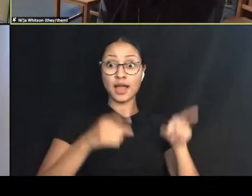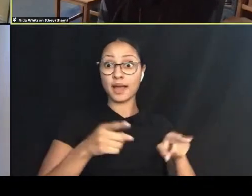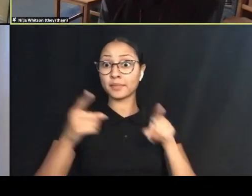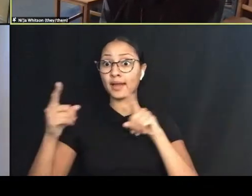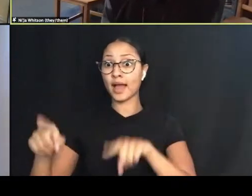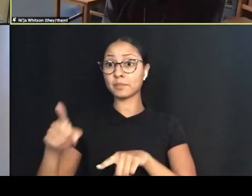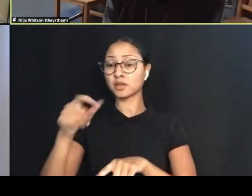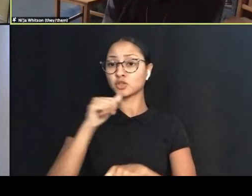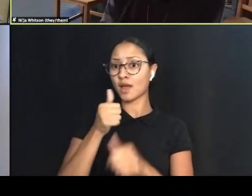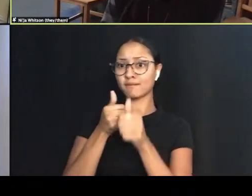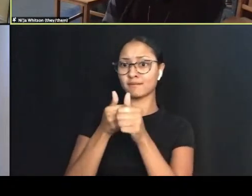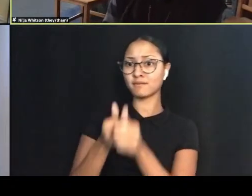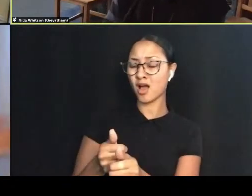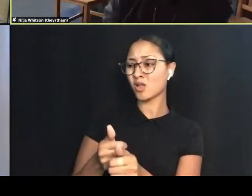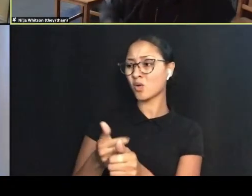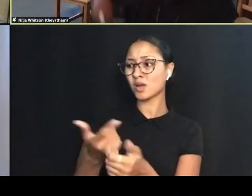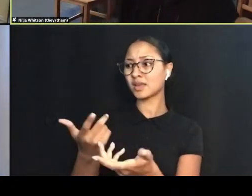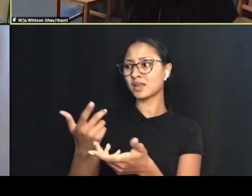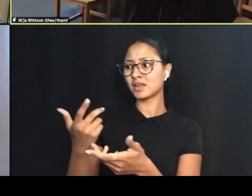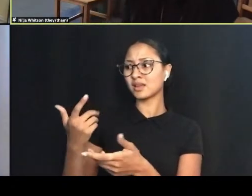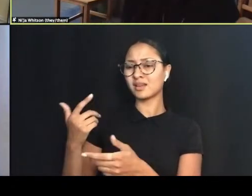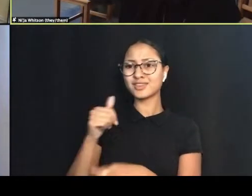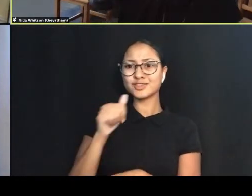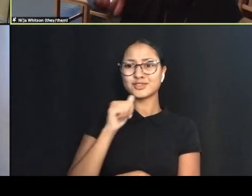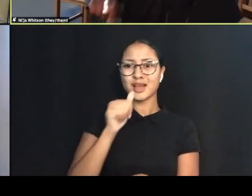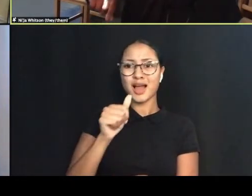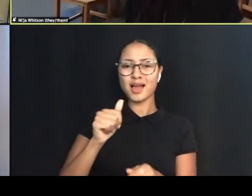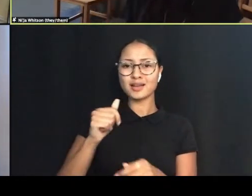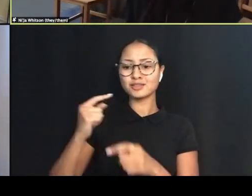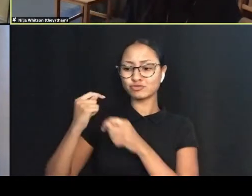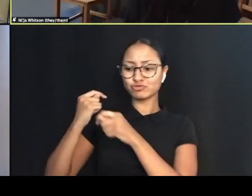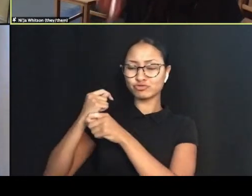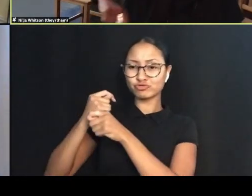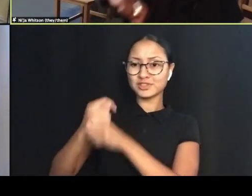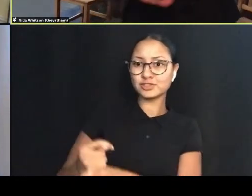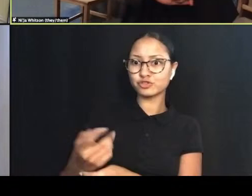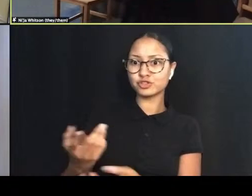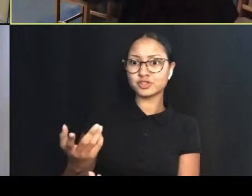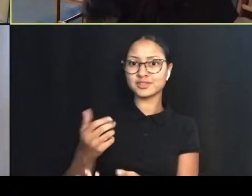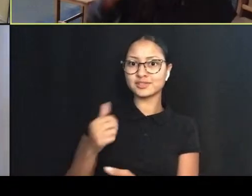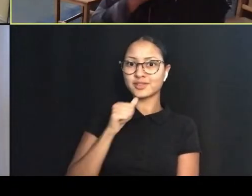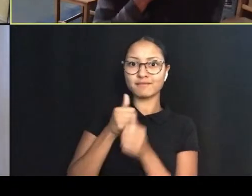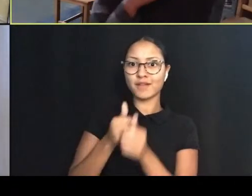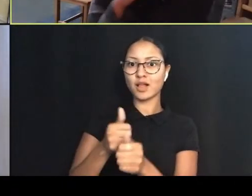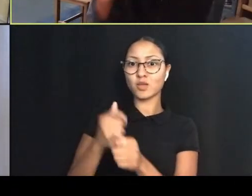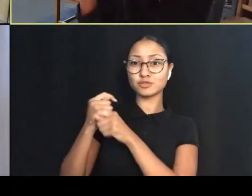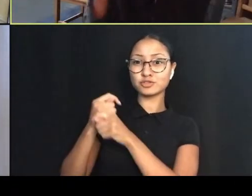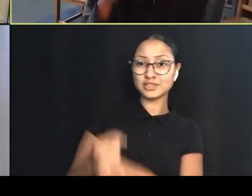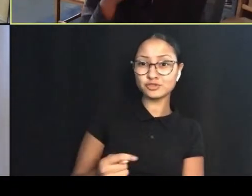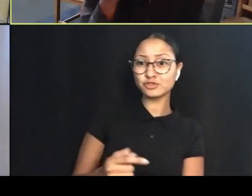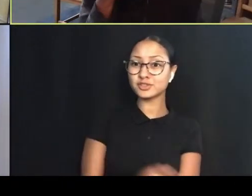What Adia said, like exclamation, stars.